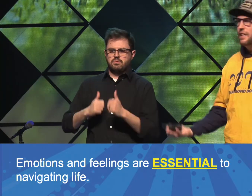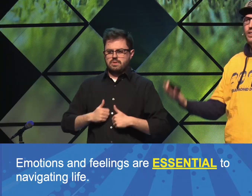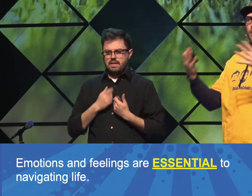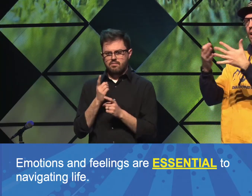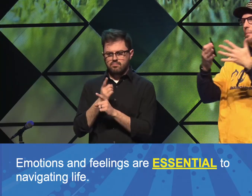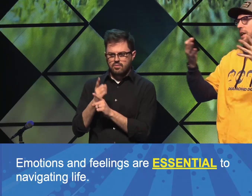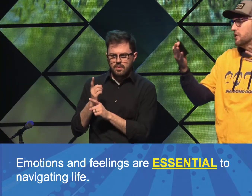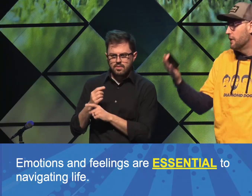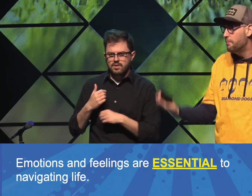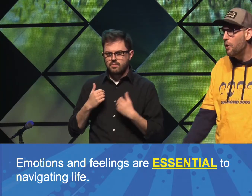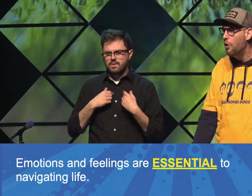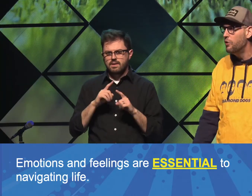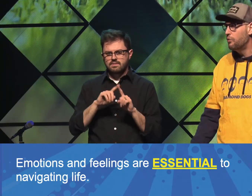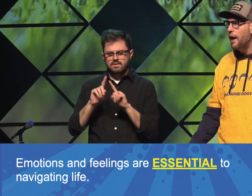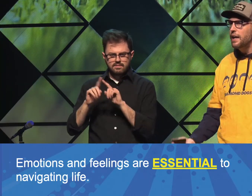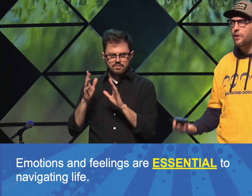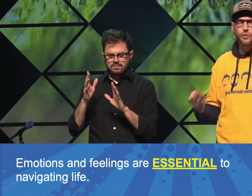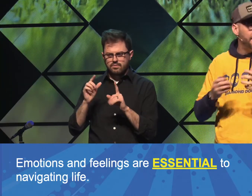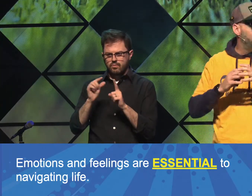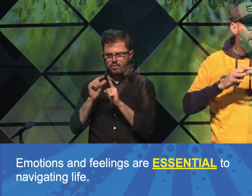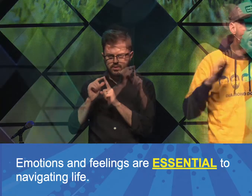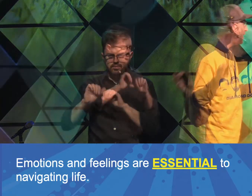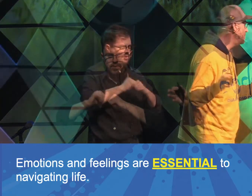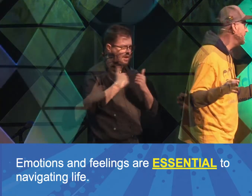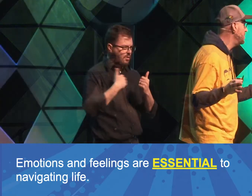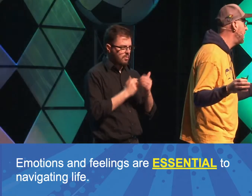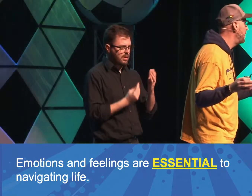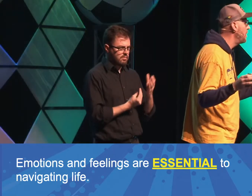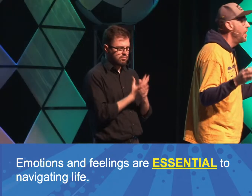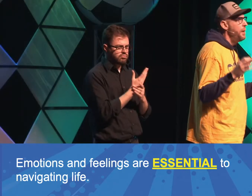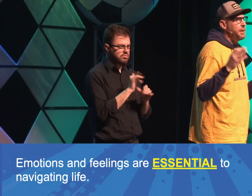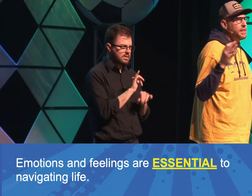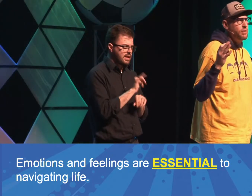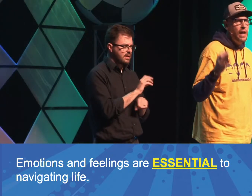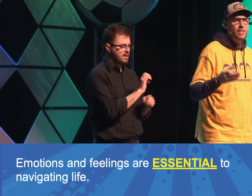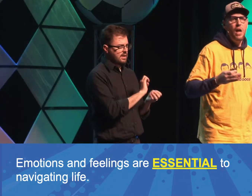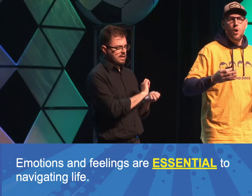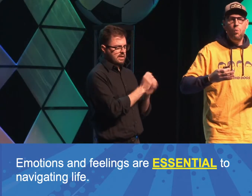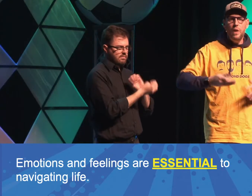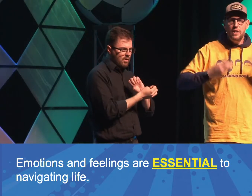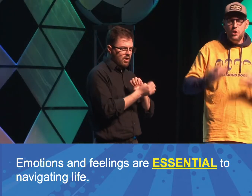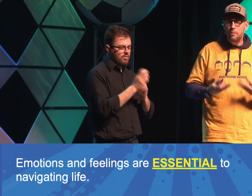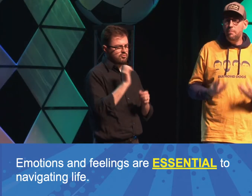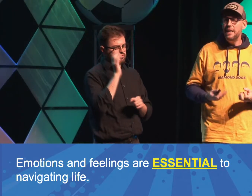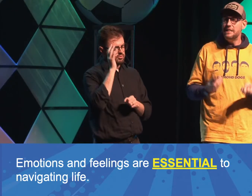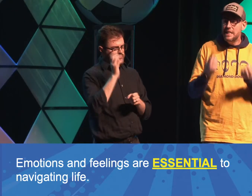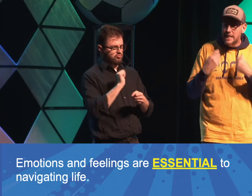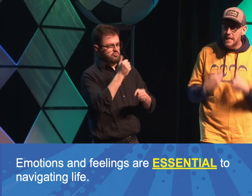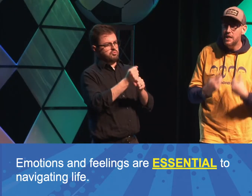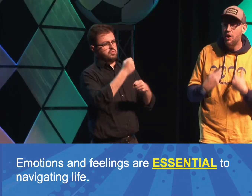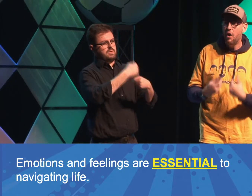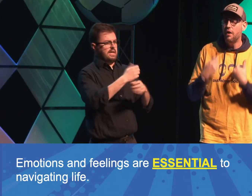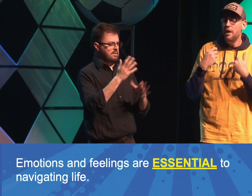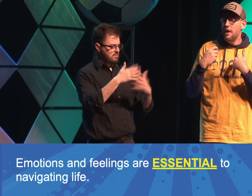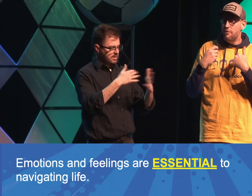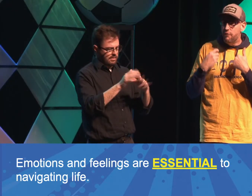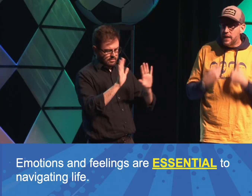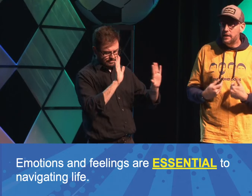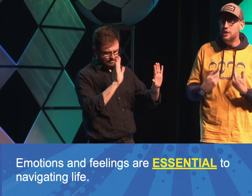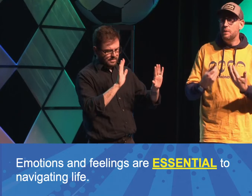created. I think there's a combination of both, right? I don't think they're at odds with each other. But the reality is, we as human beings need